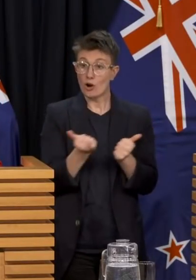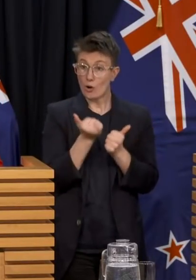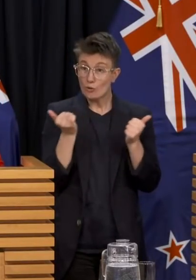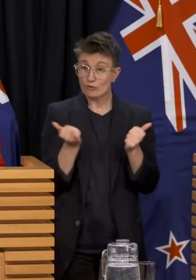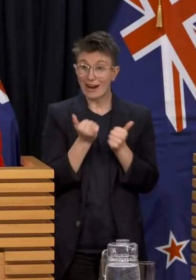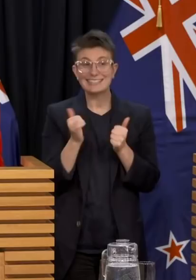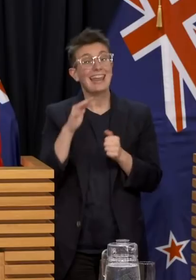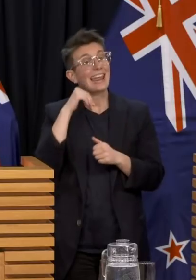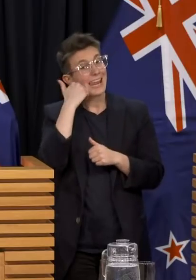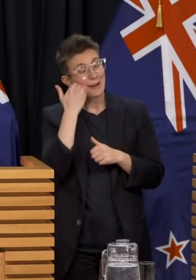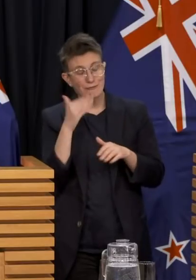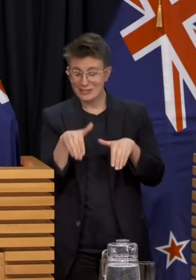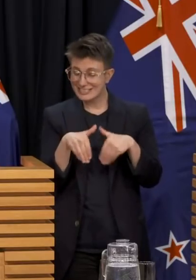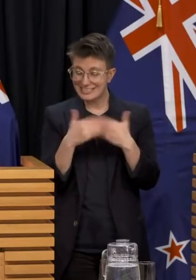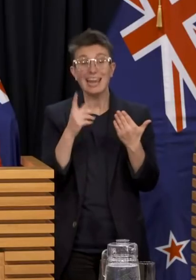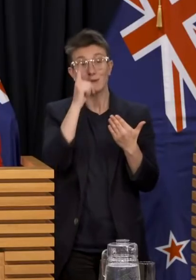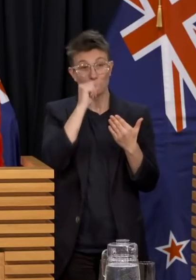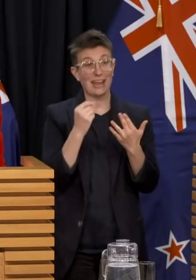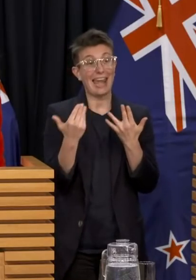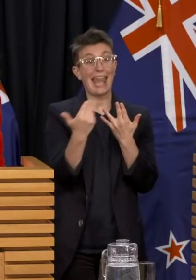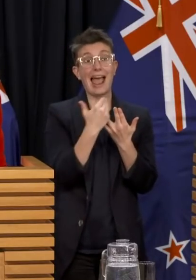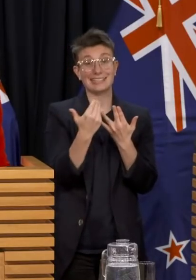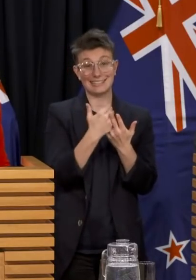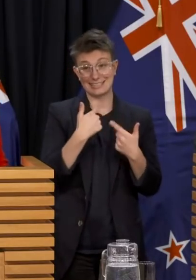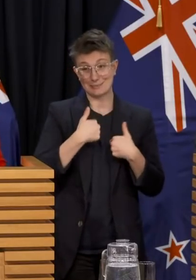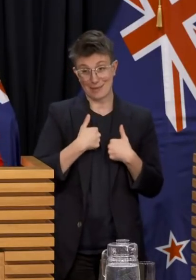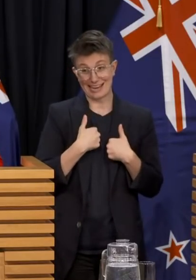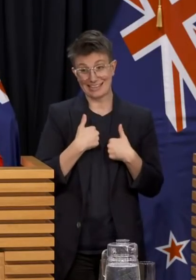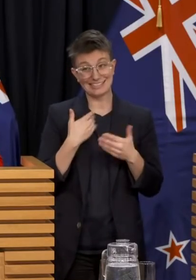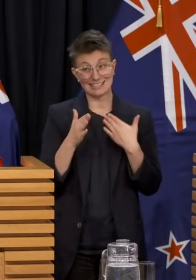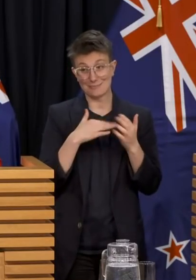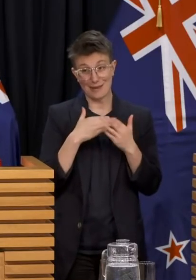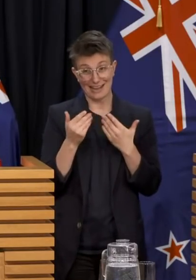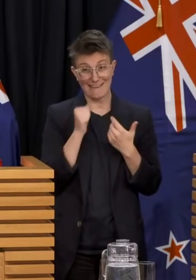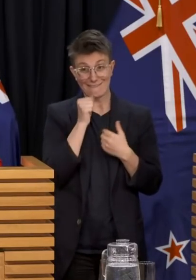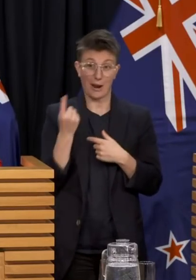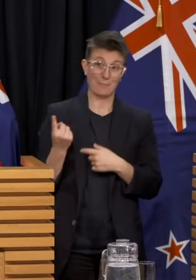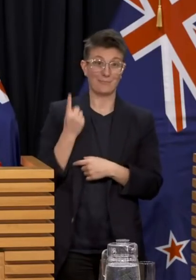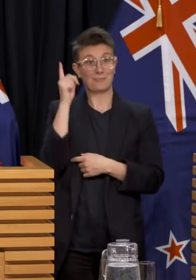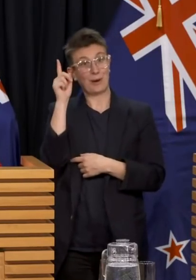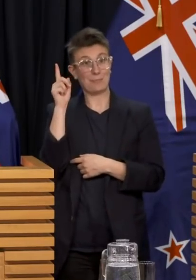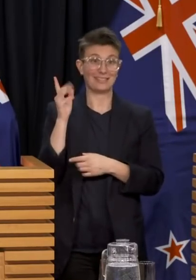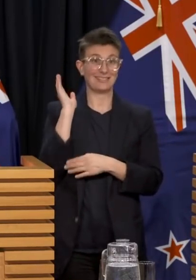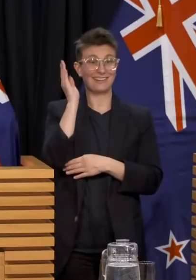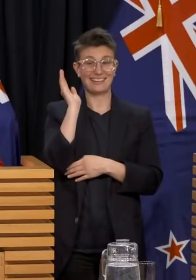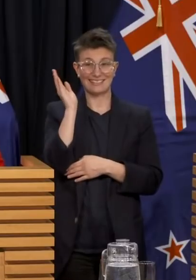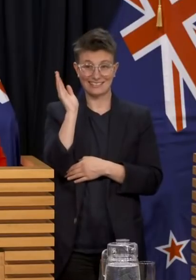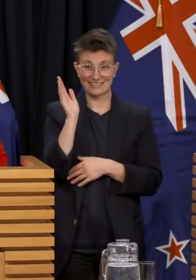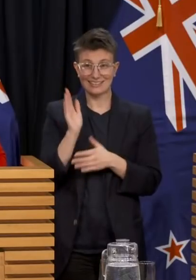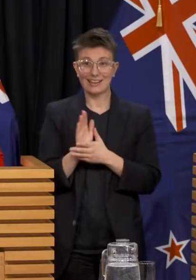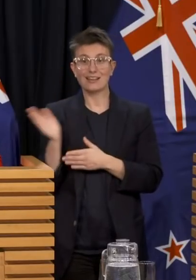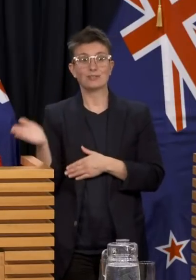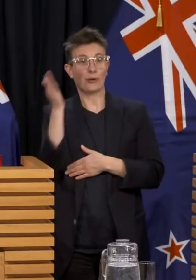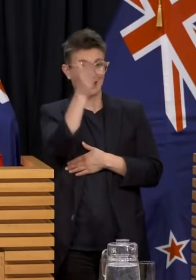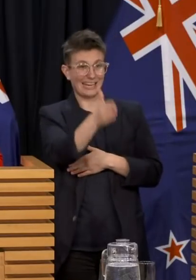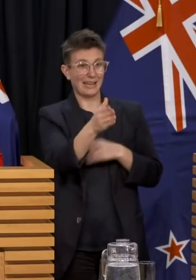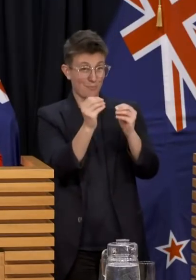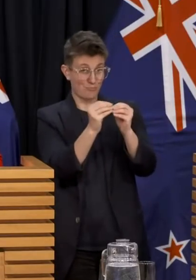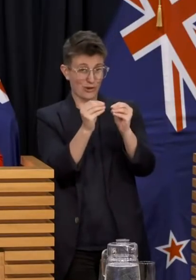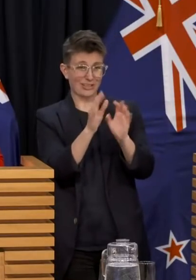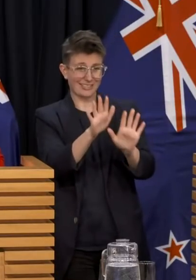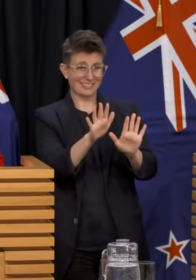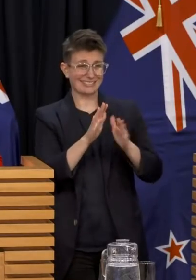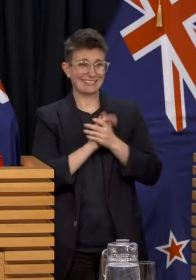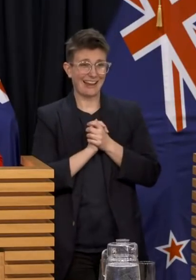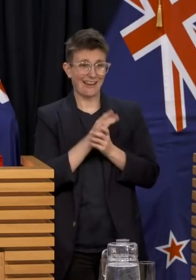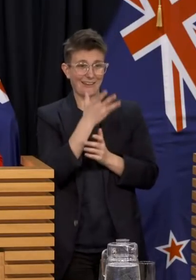on a daily basis, even if it's not at this podium. An Australian comedian in his... Oh, sorry, Bernard, I gave you the next question, forgive